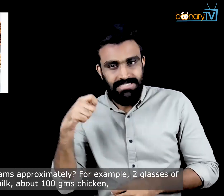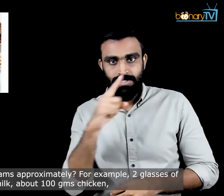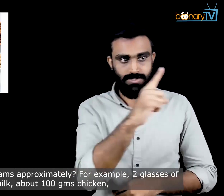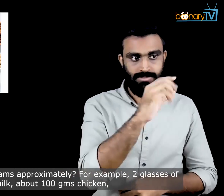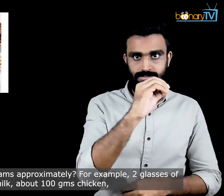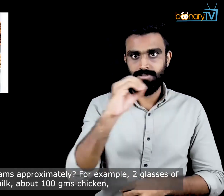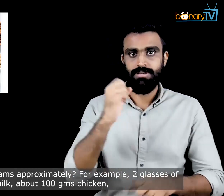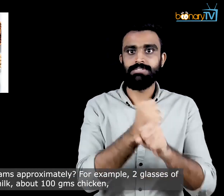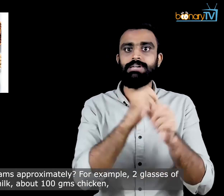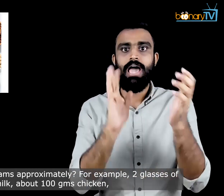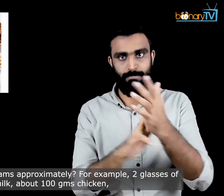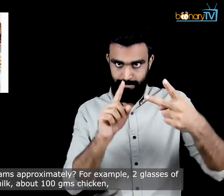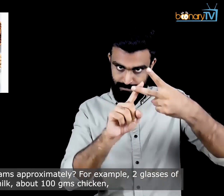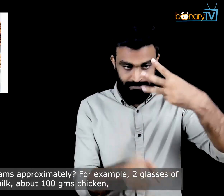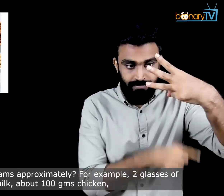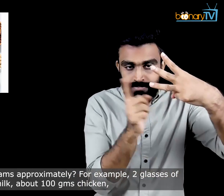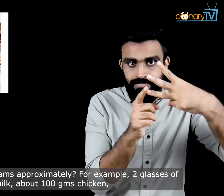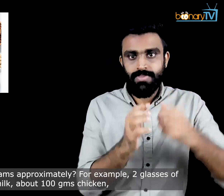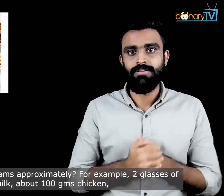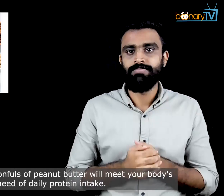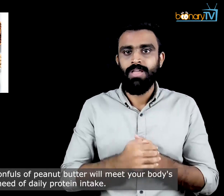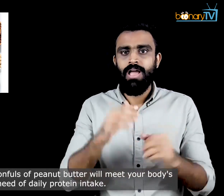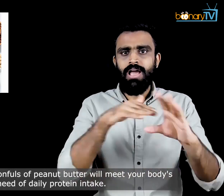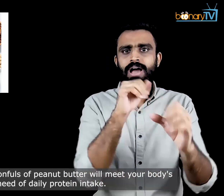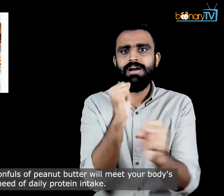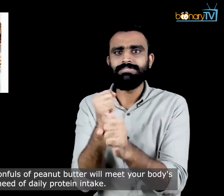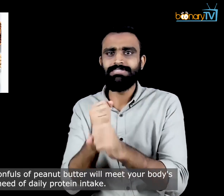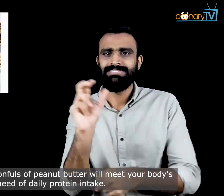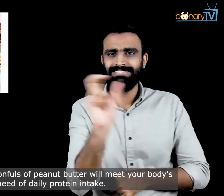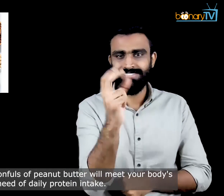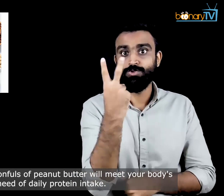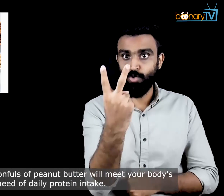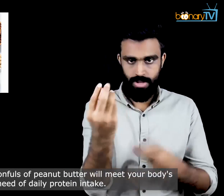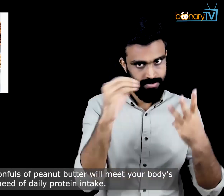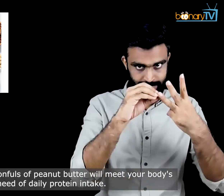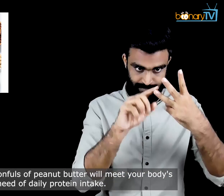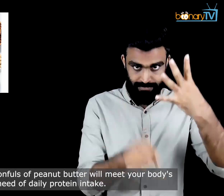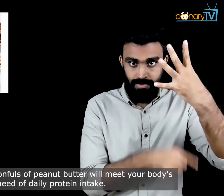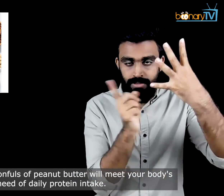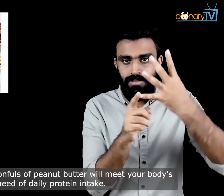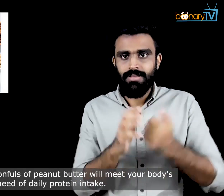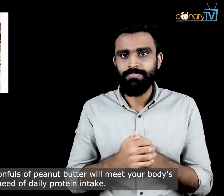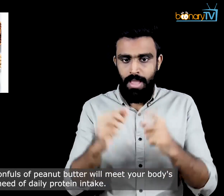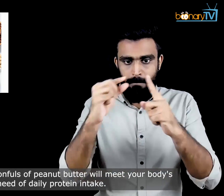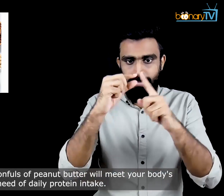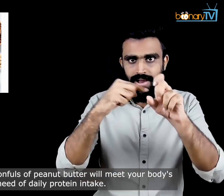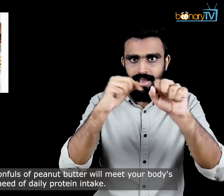two eggs and two spoonfuls of